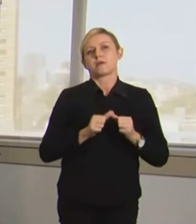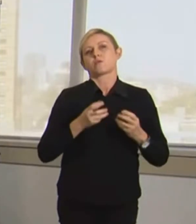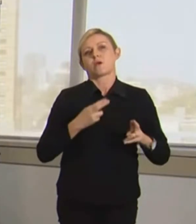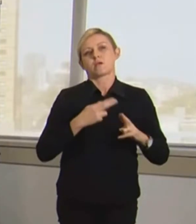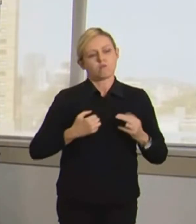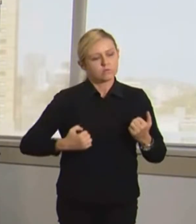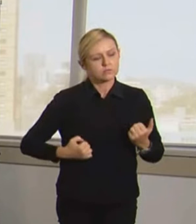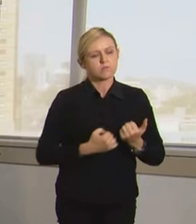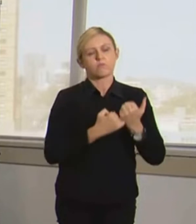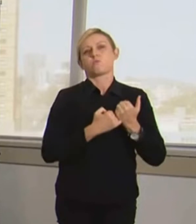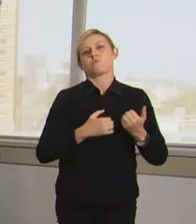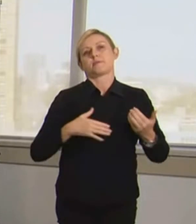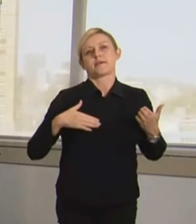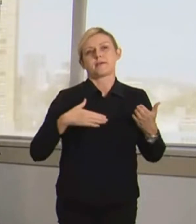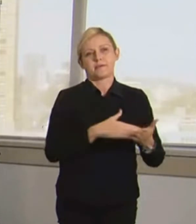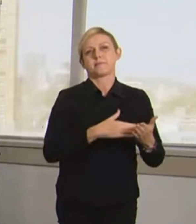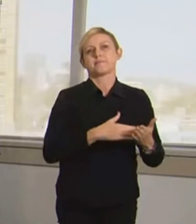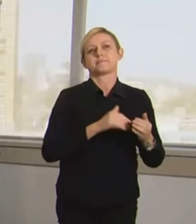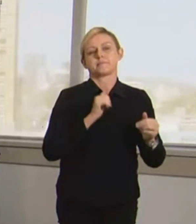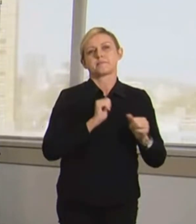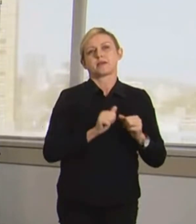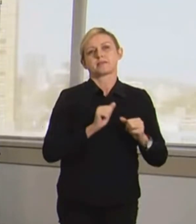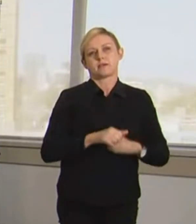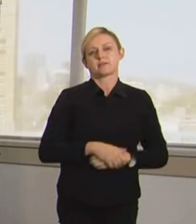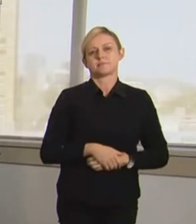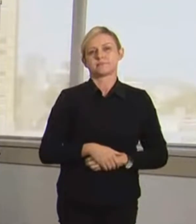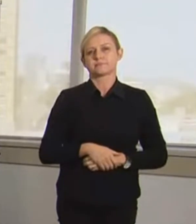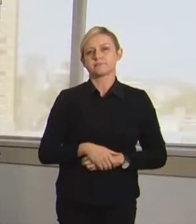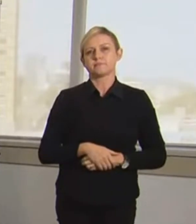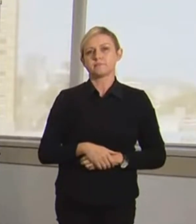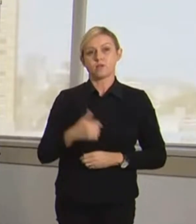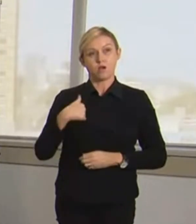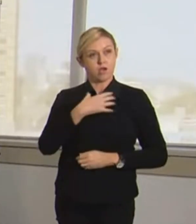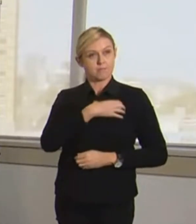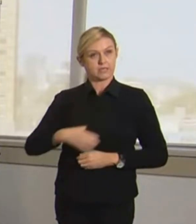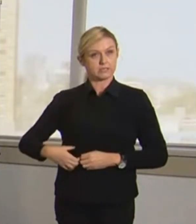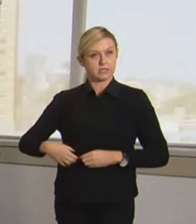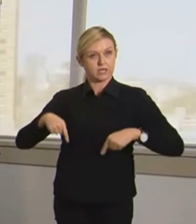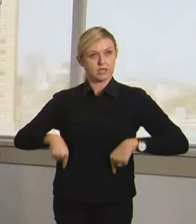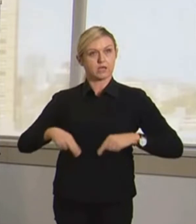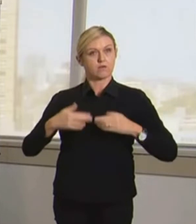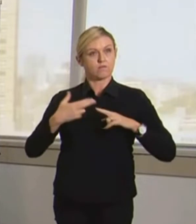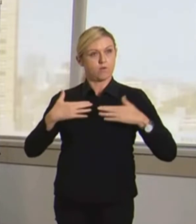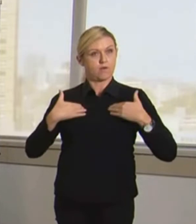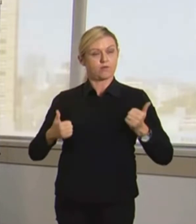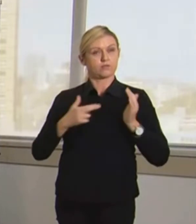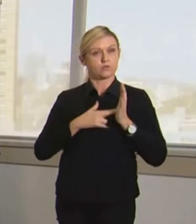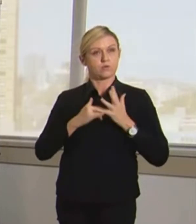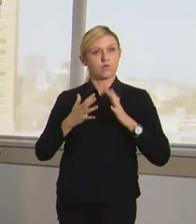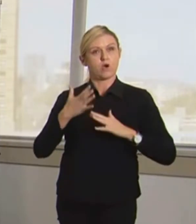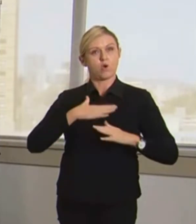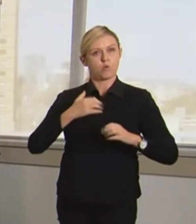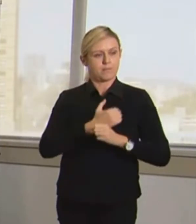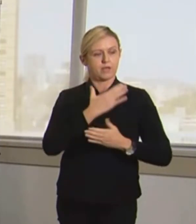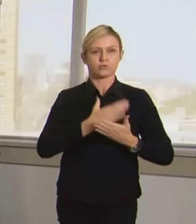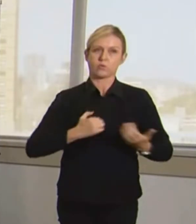ways to give them that support, then as Health Minister here in New South Wales, I want to see it done. And so I've made it clear that if we